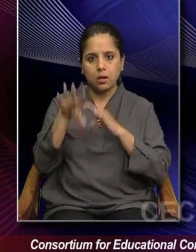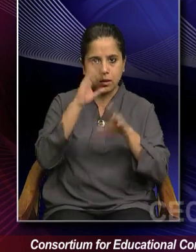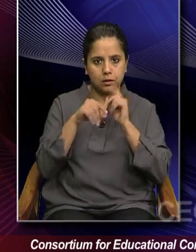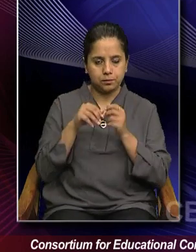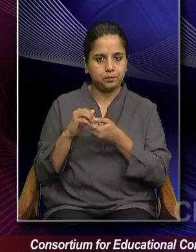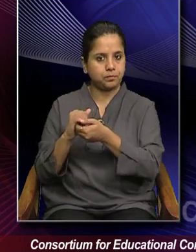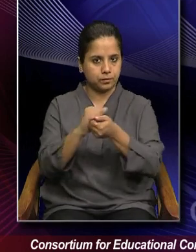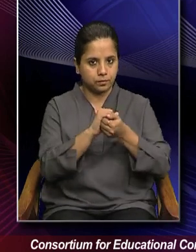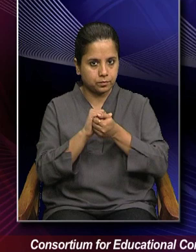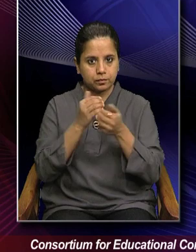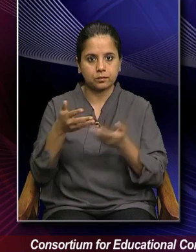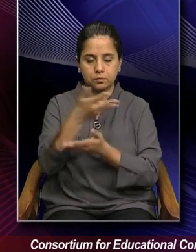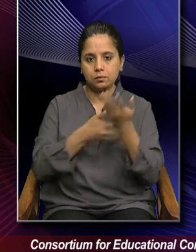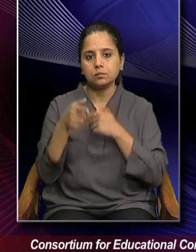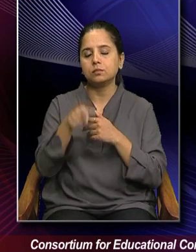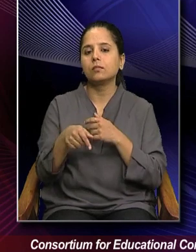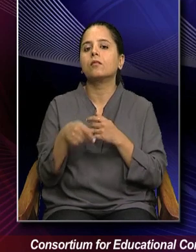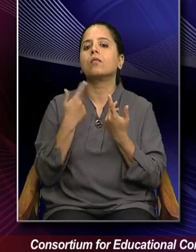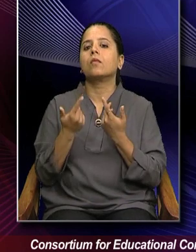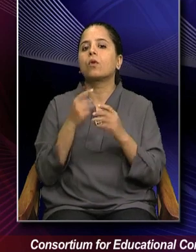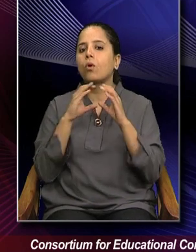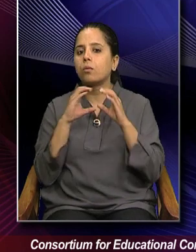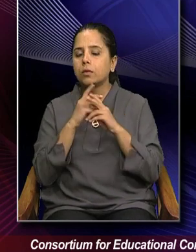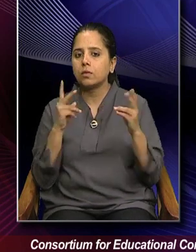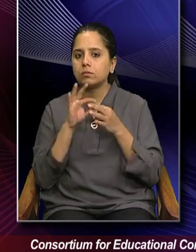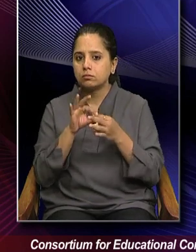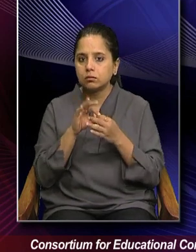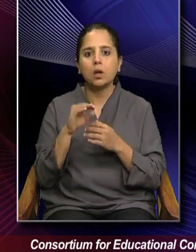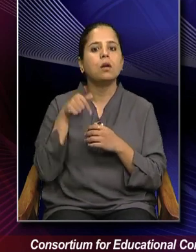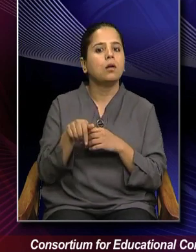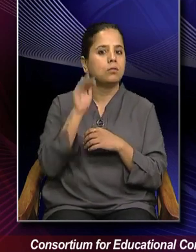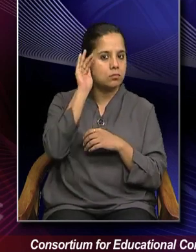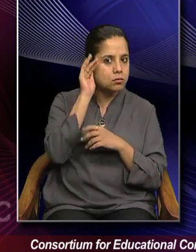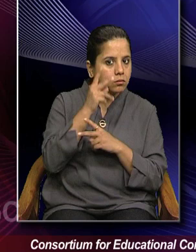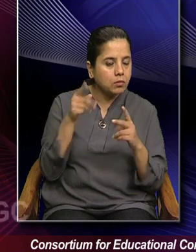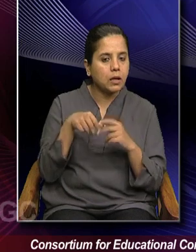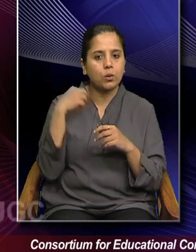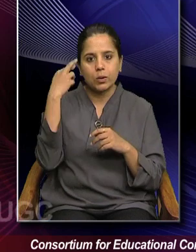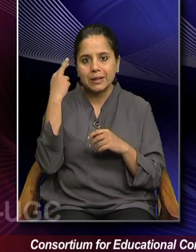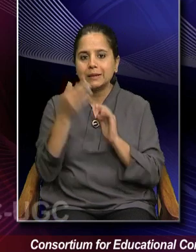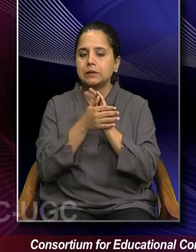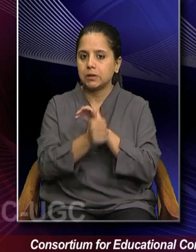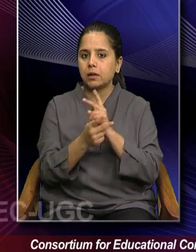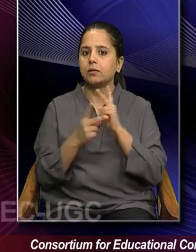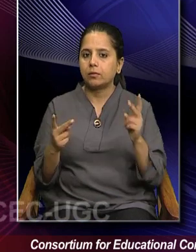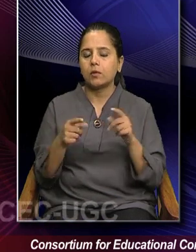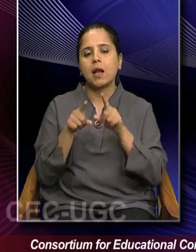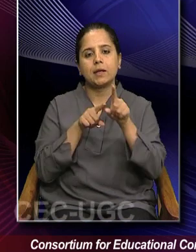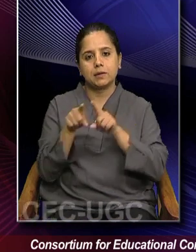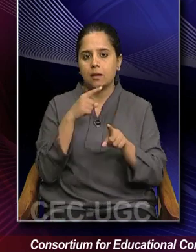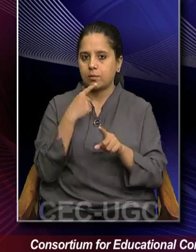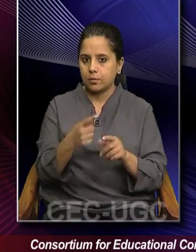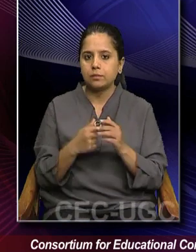collaborative discussion to build the communication, listening and the reasoning skills. For